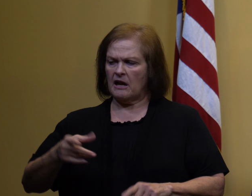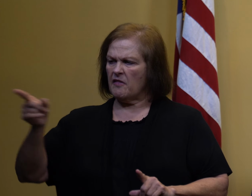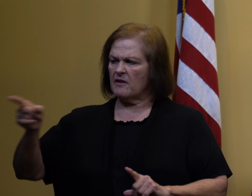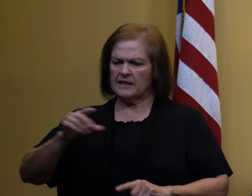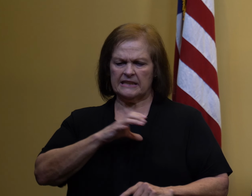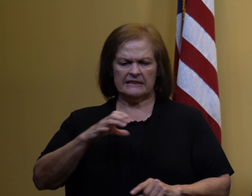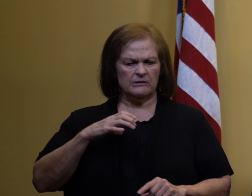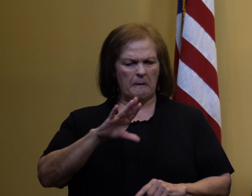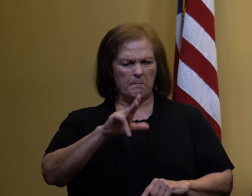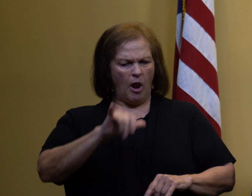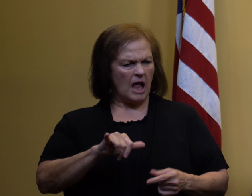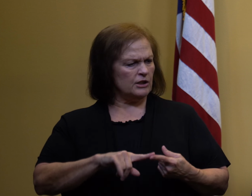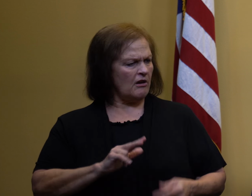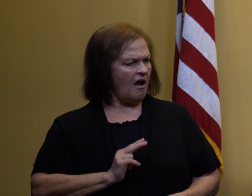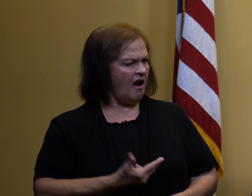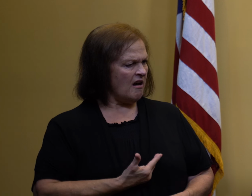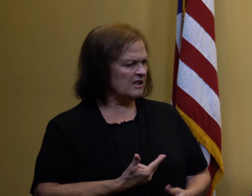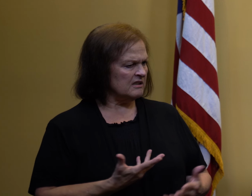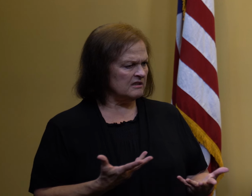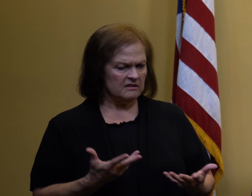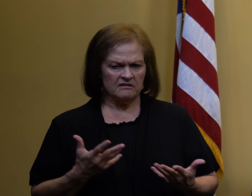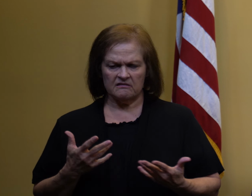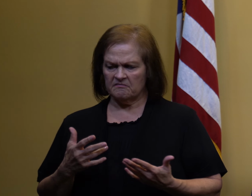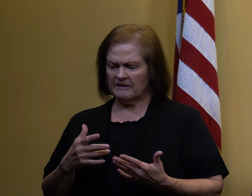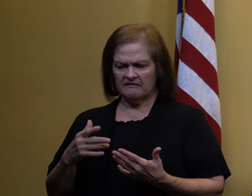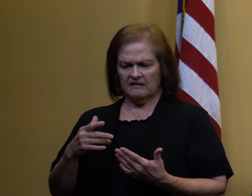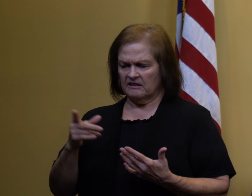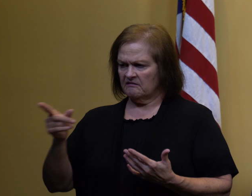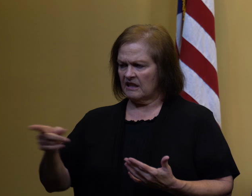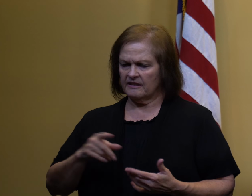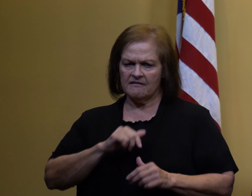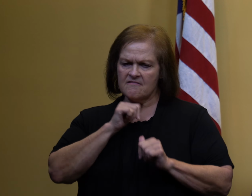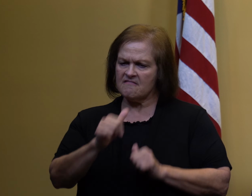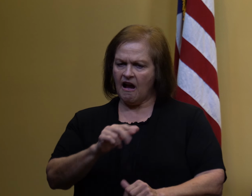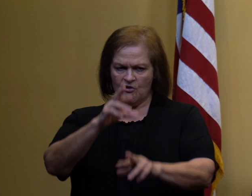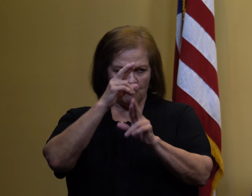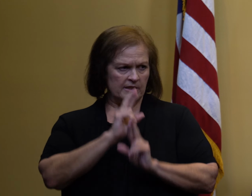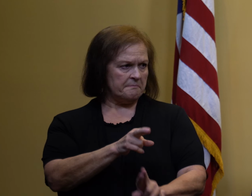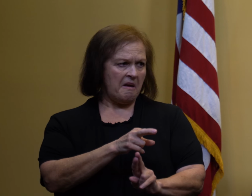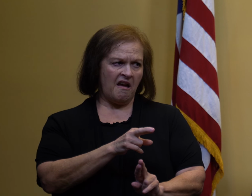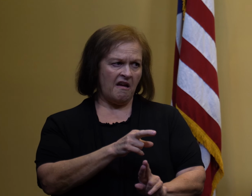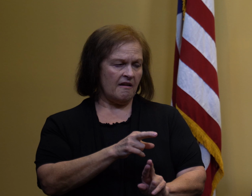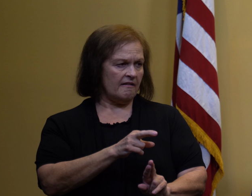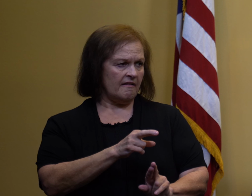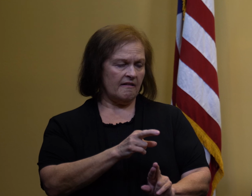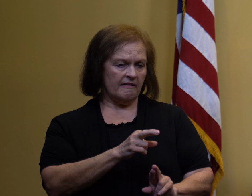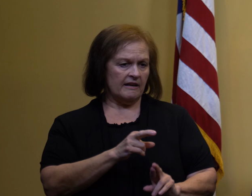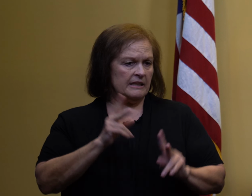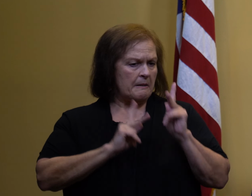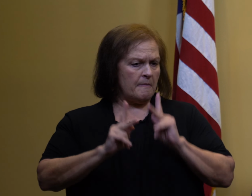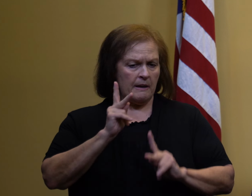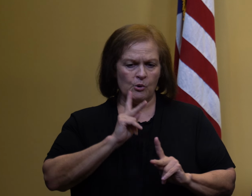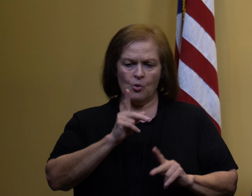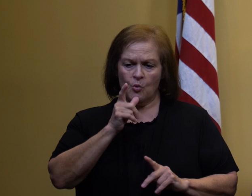tactics, the political trickery, the disrespect of individuals who continue to